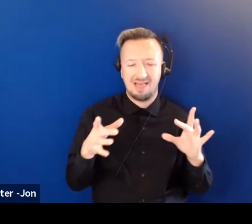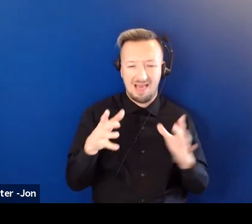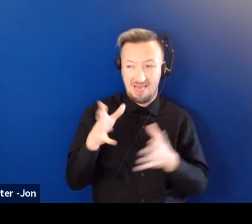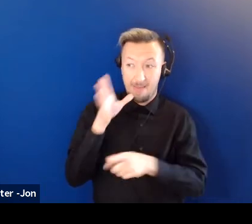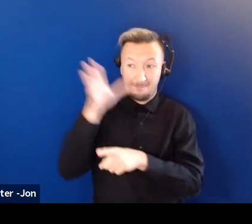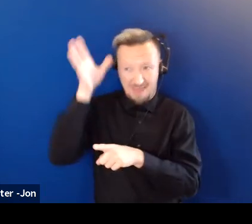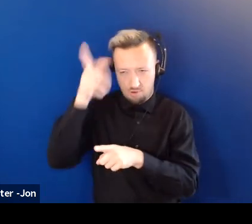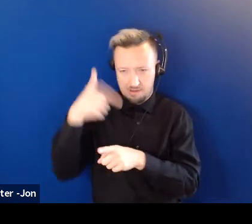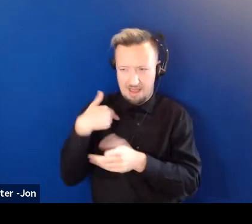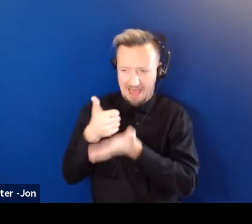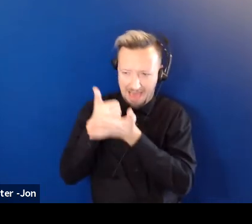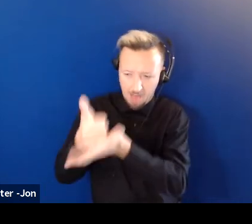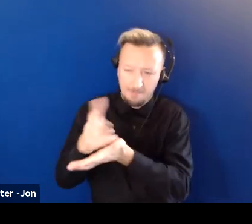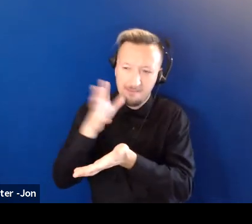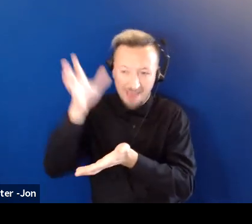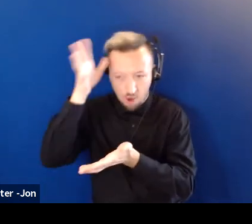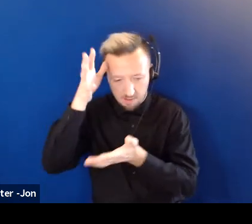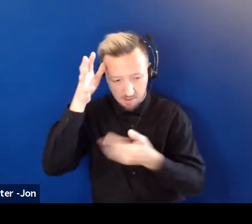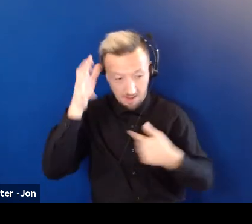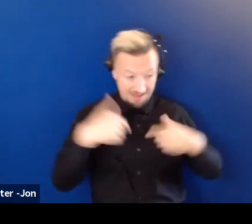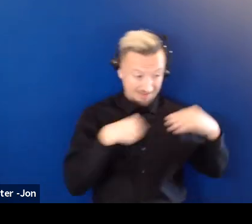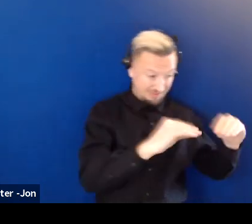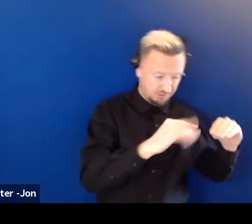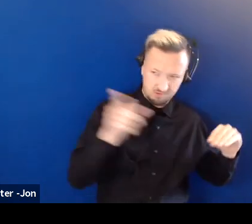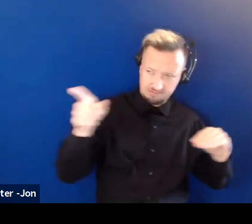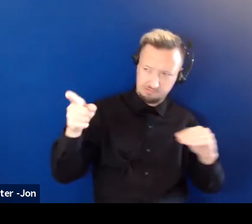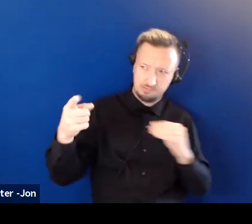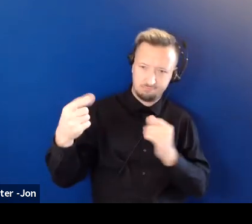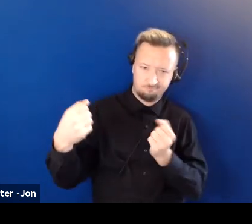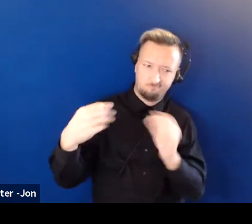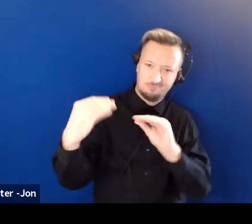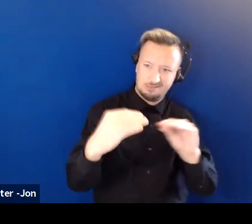to reinforce what you're teaching? Yes, thank you.